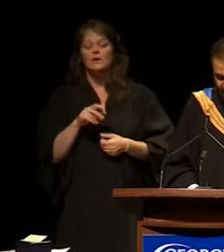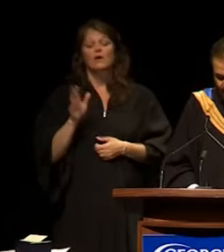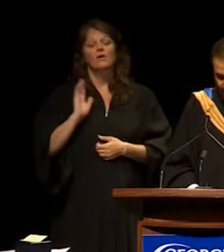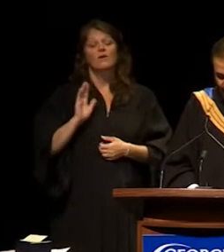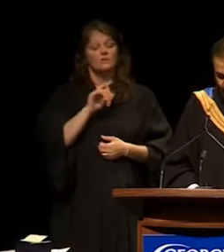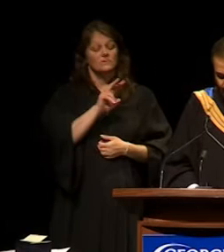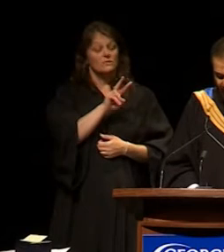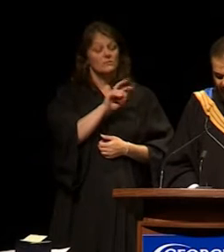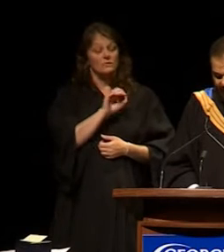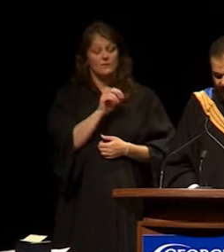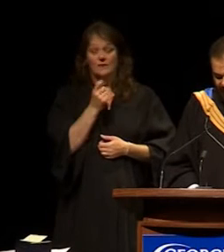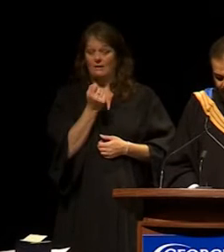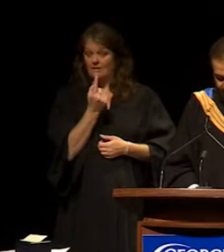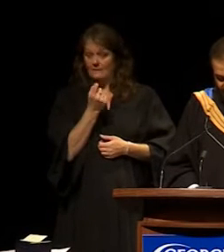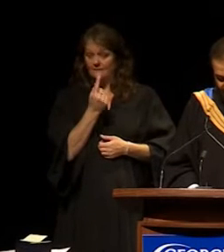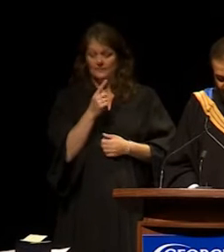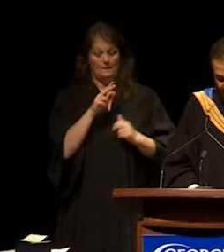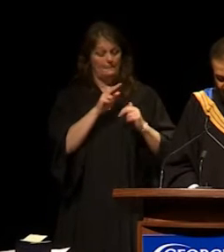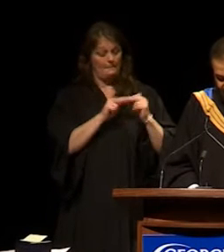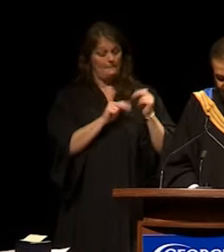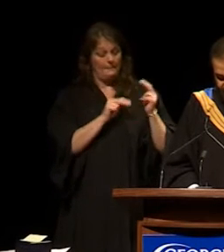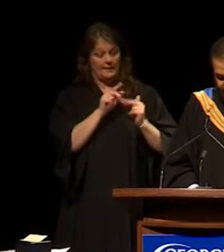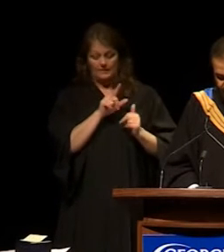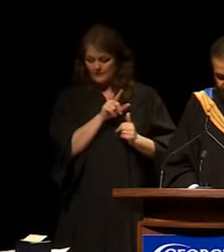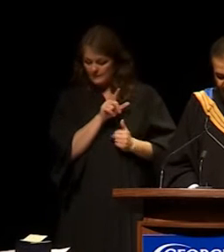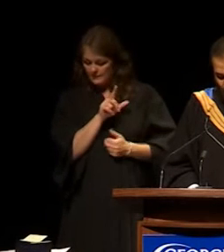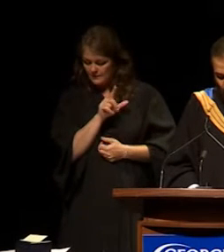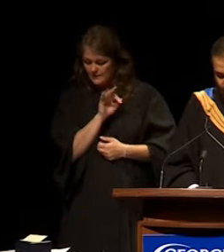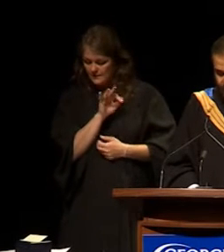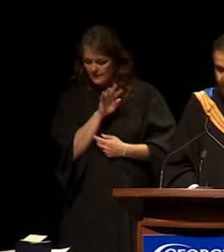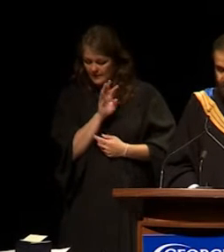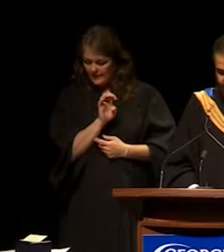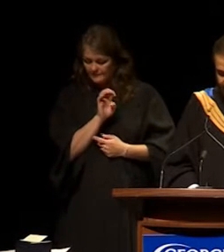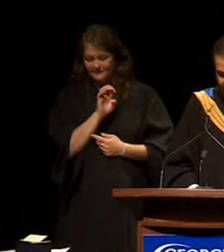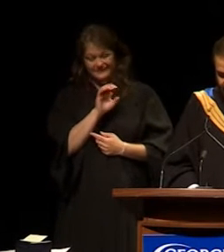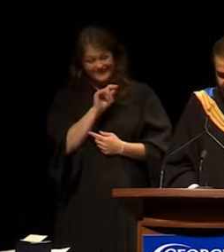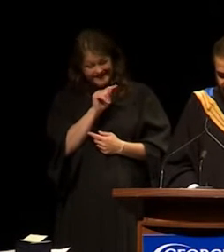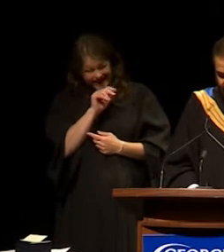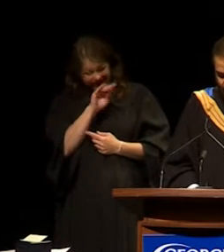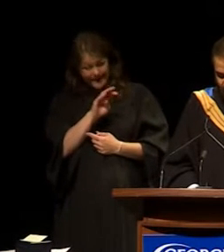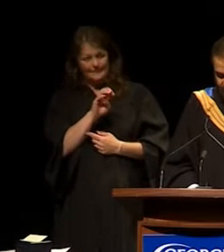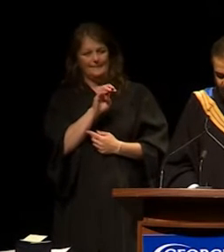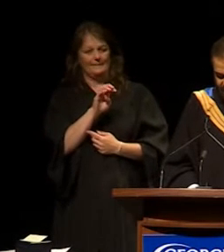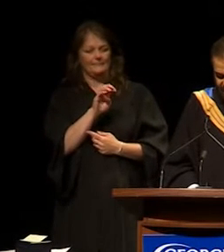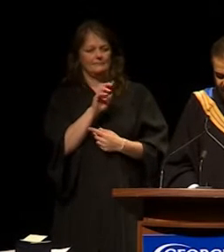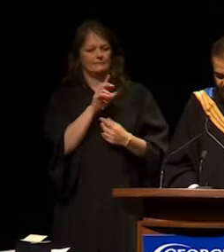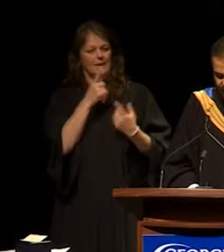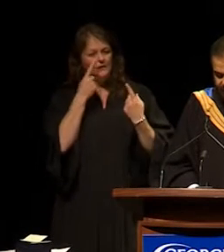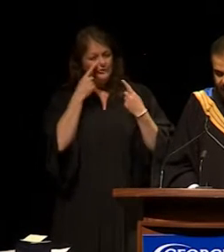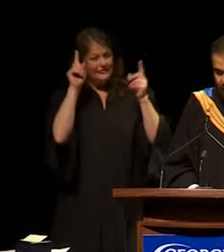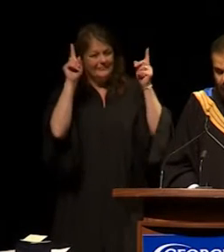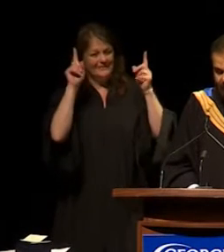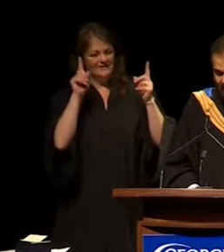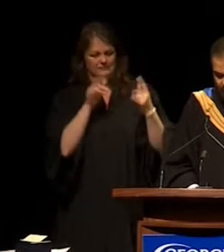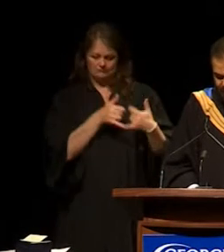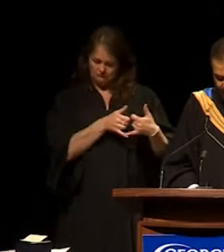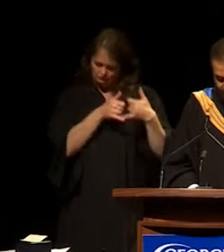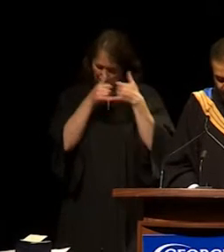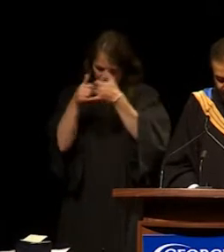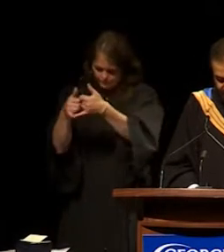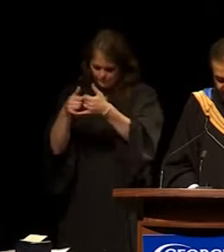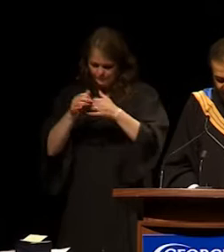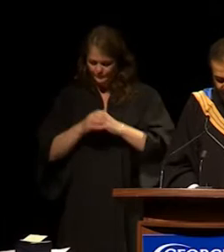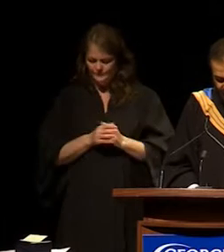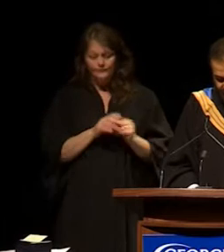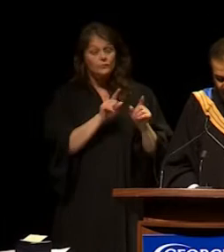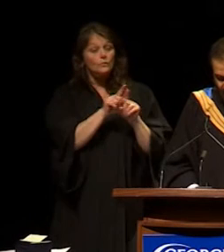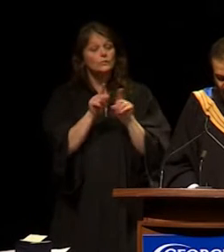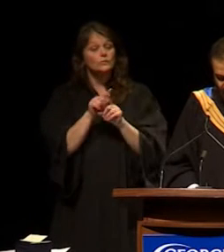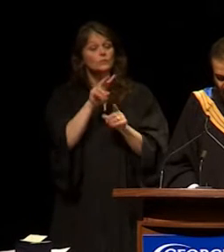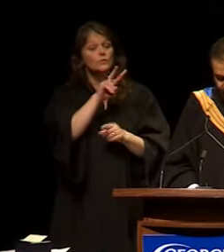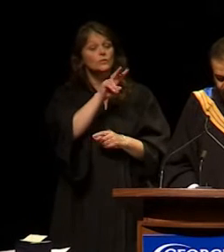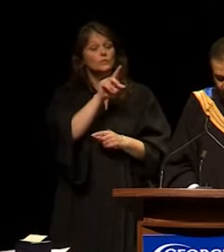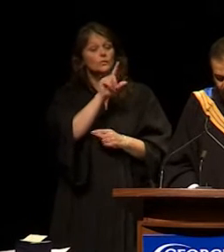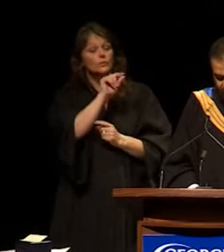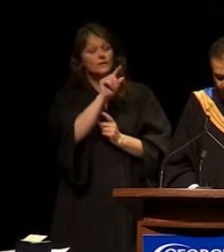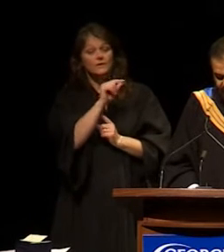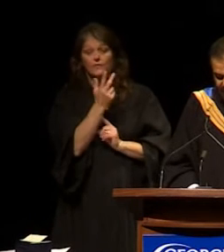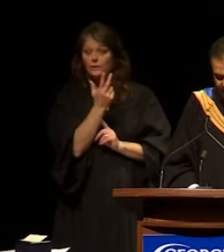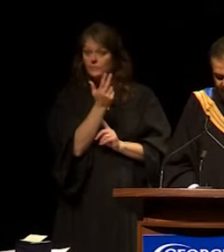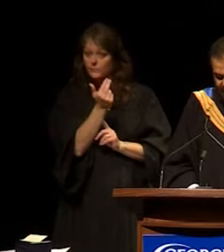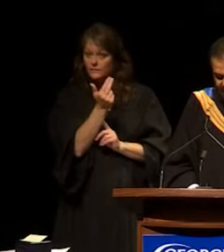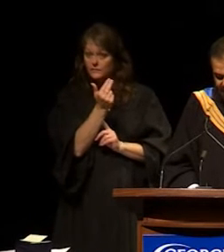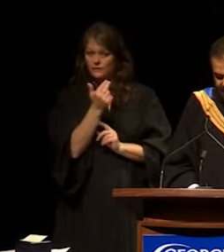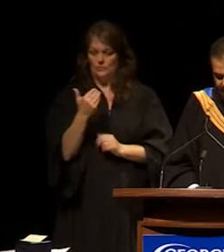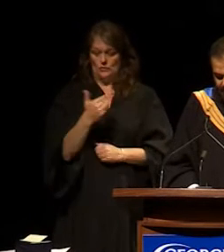2011 Build Lifetime Achievement Awards. He also received the 2013